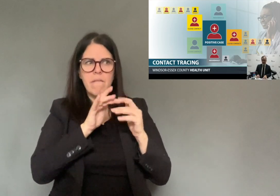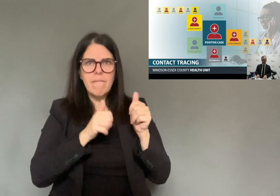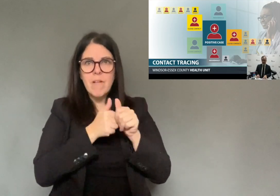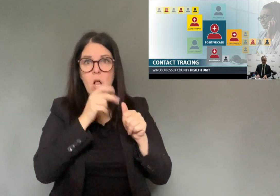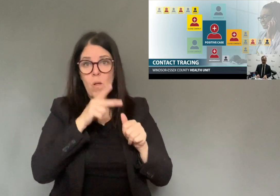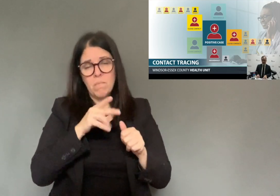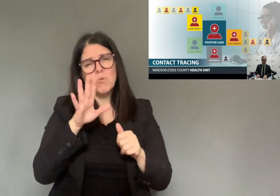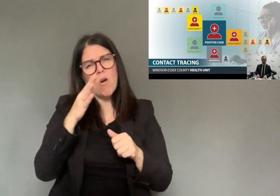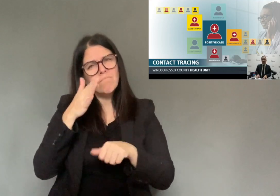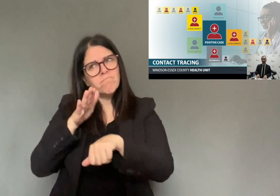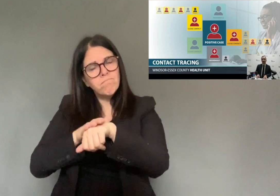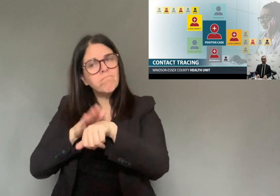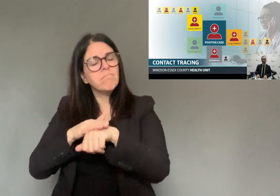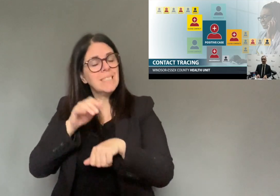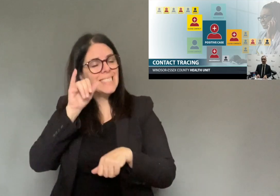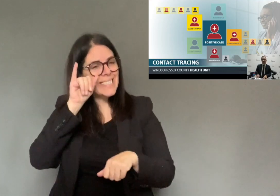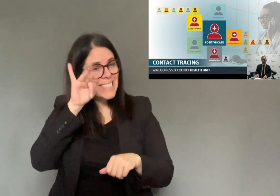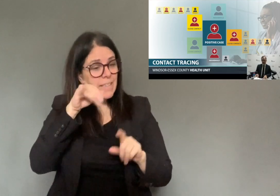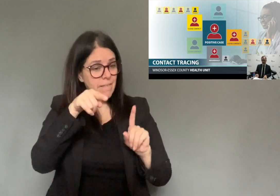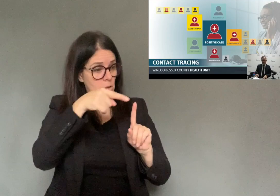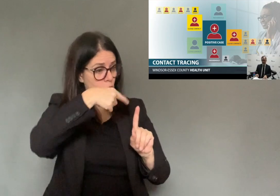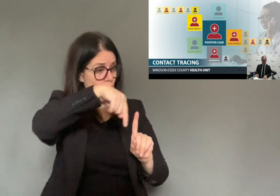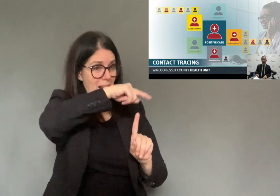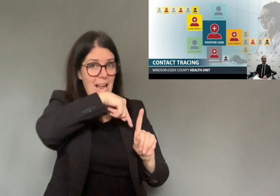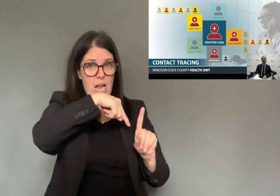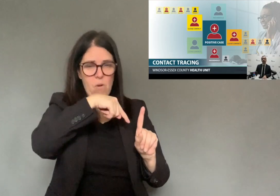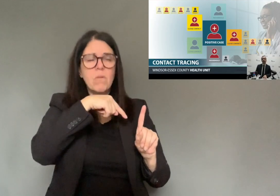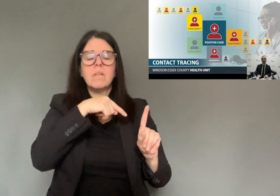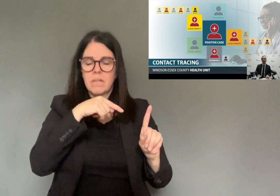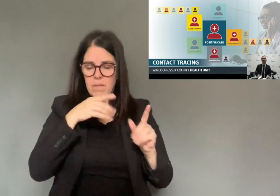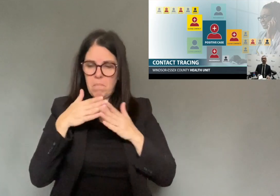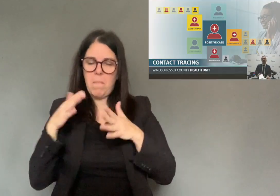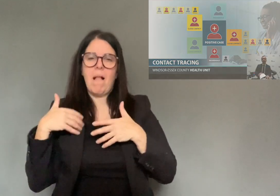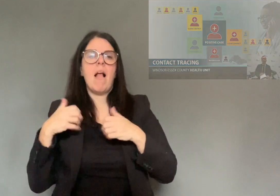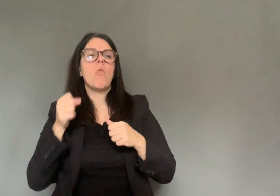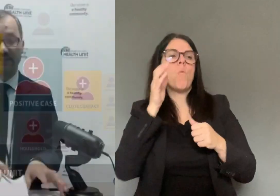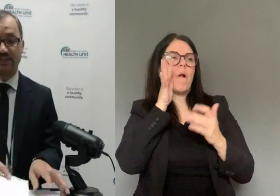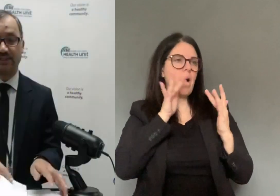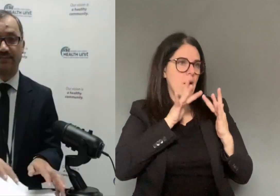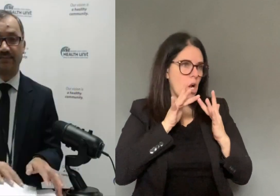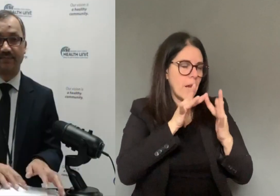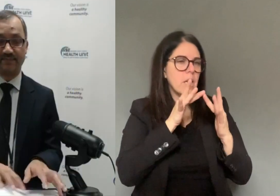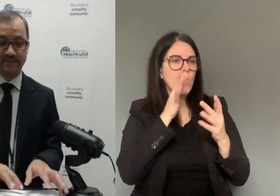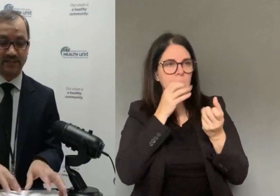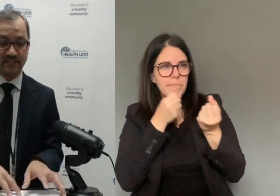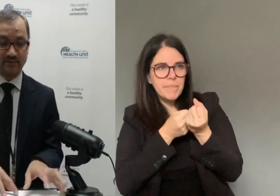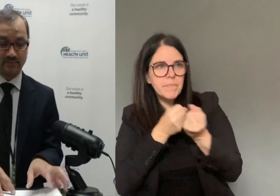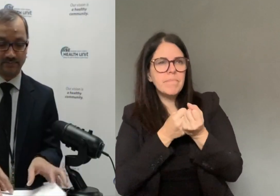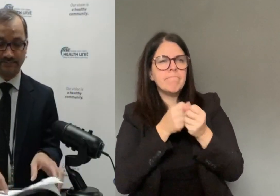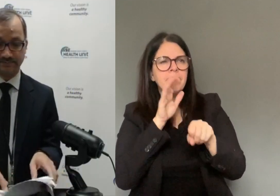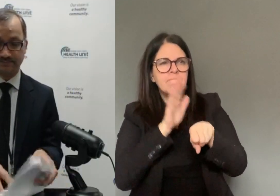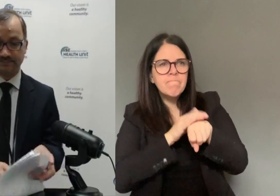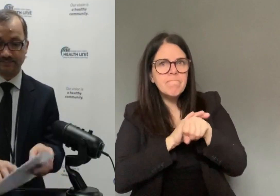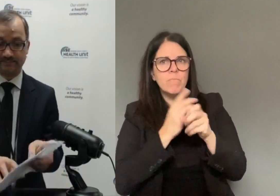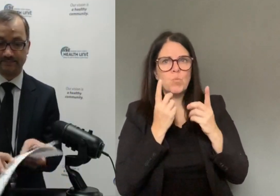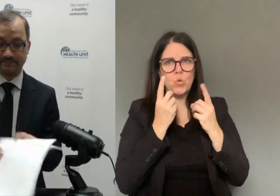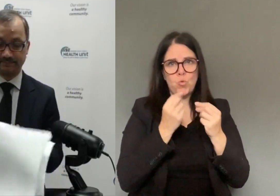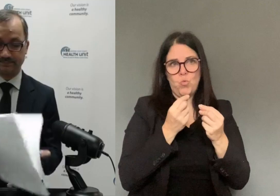get in touch with you, provide you with the direction, and support you through this difficult time. Thank you.